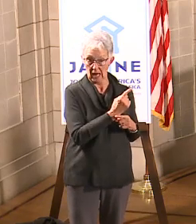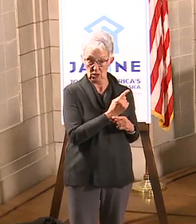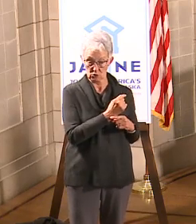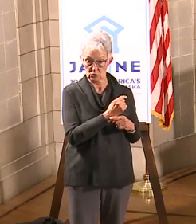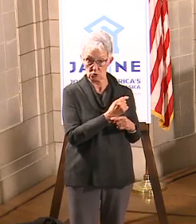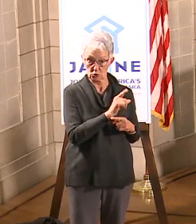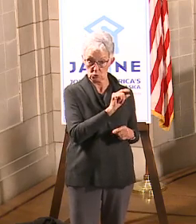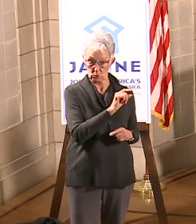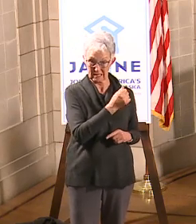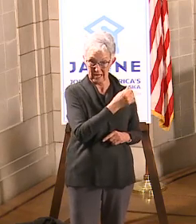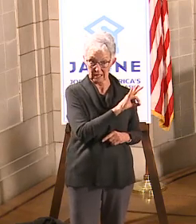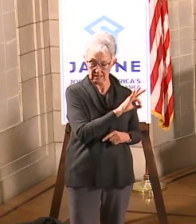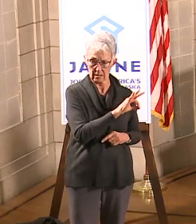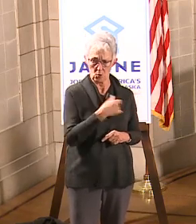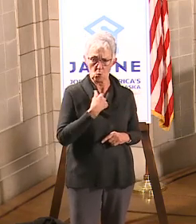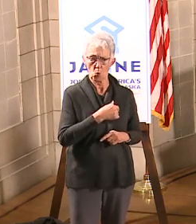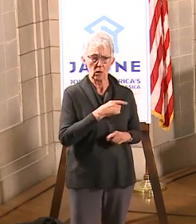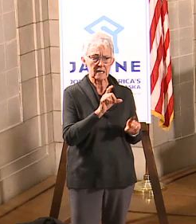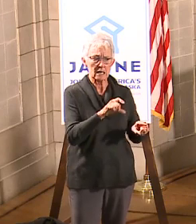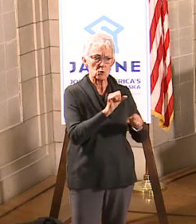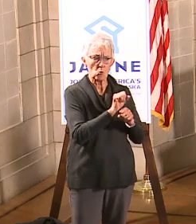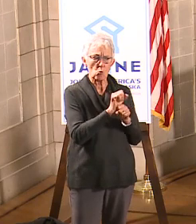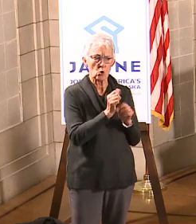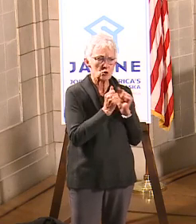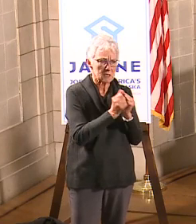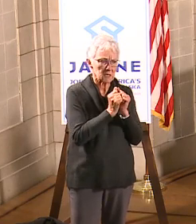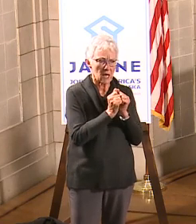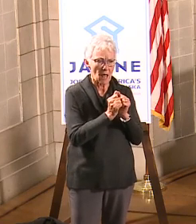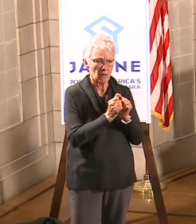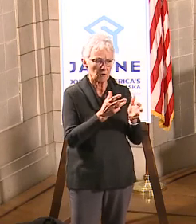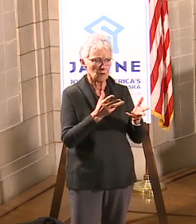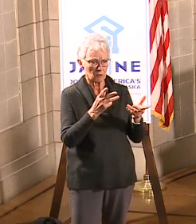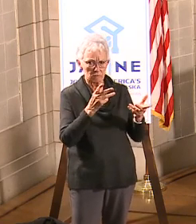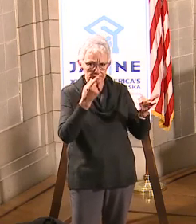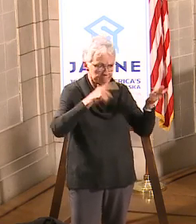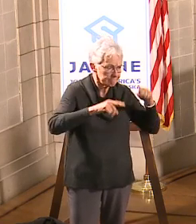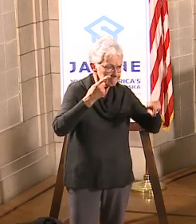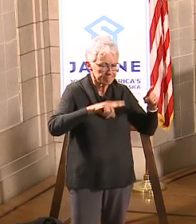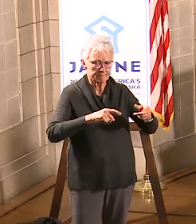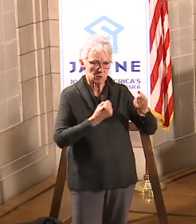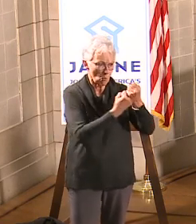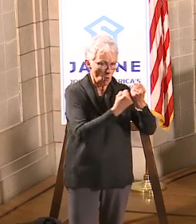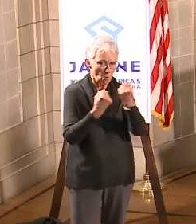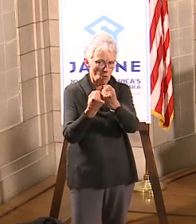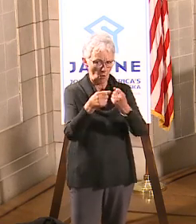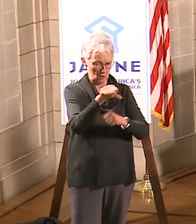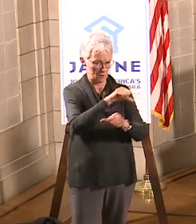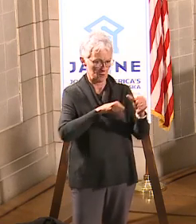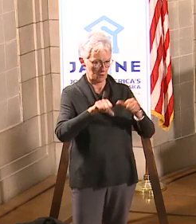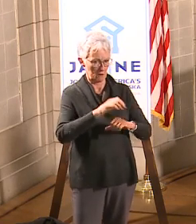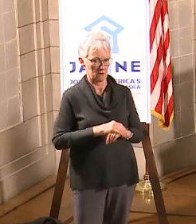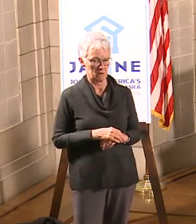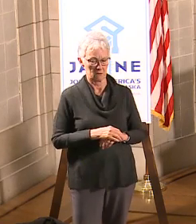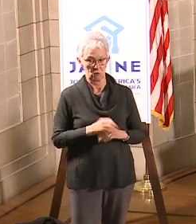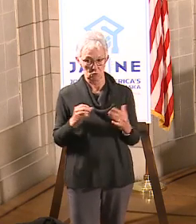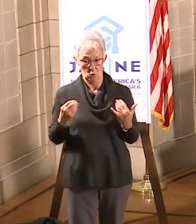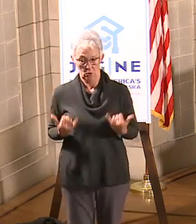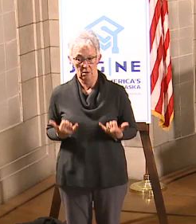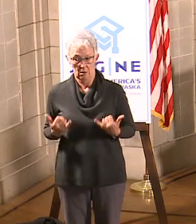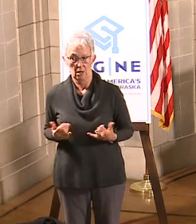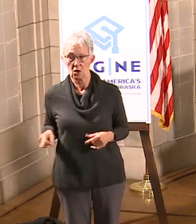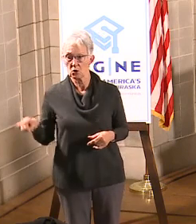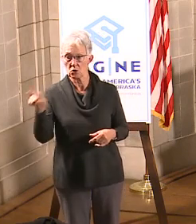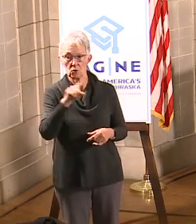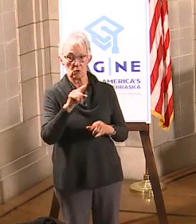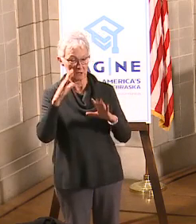The next few weeks will shape the course of our pandemic history in Nebraska. Your decisions and how and